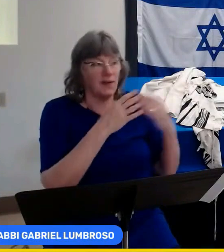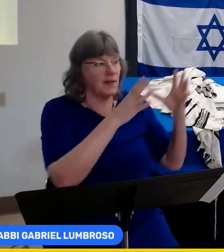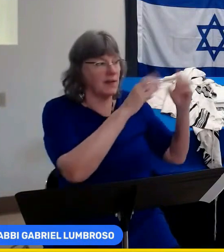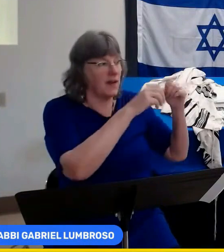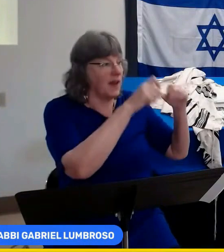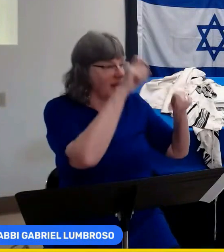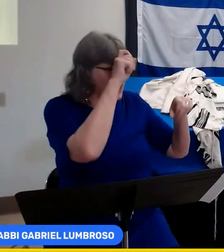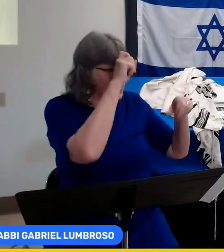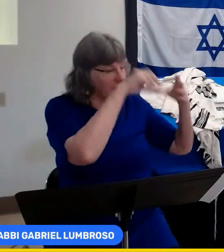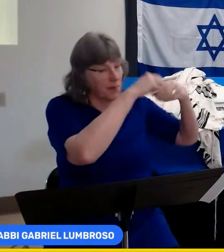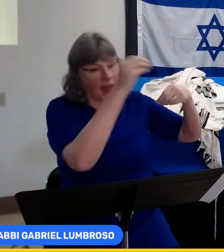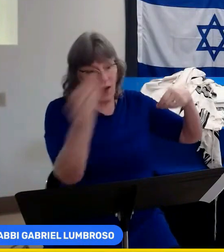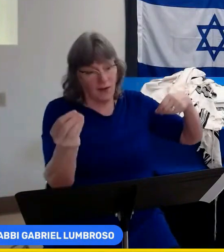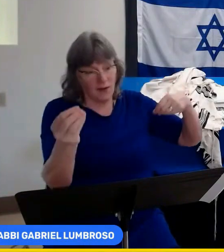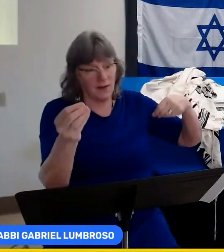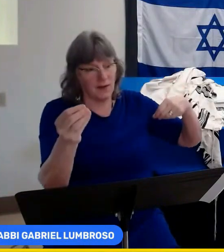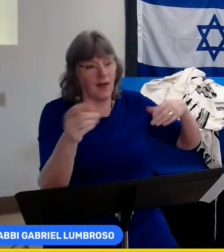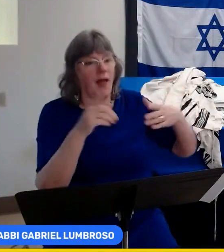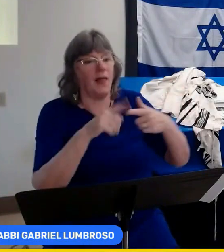What's our Egypt?